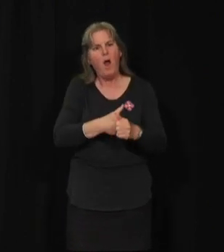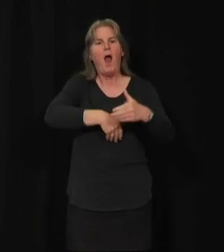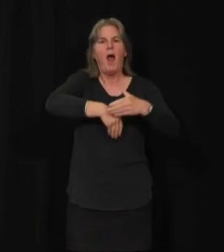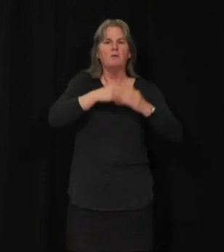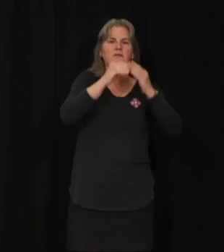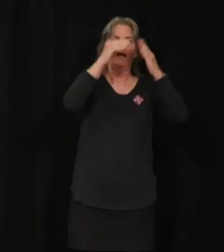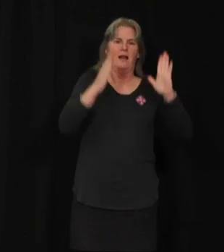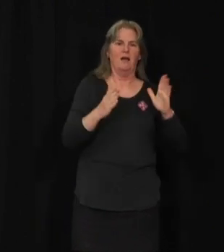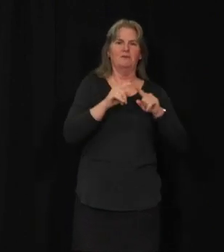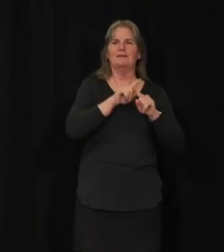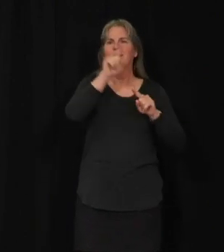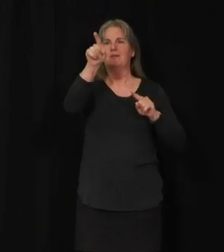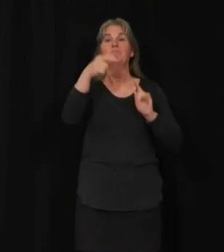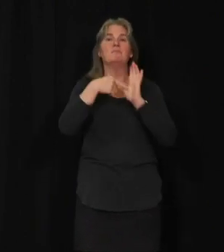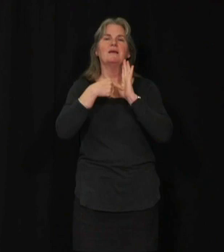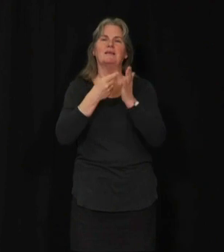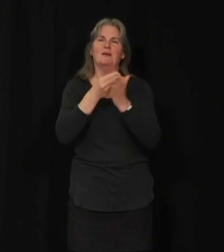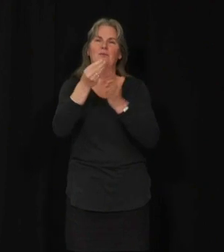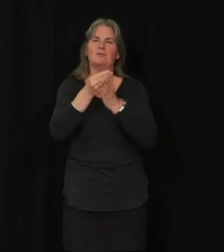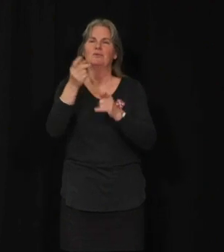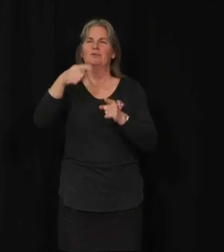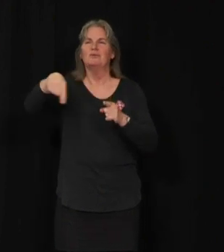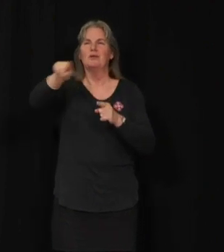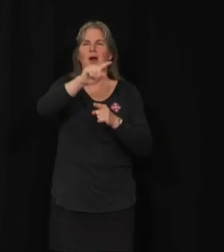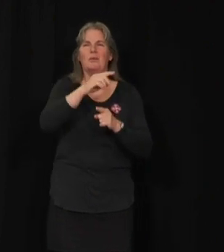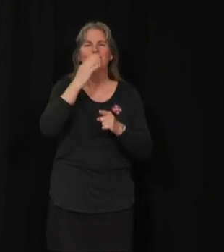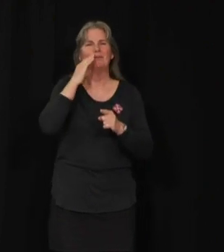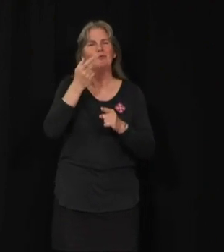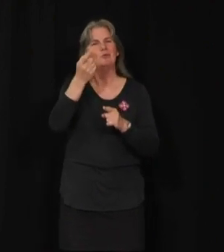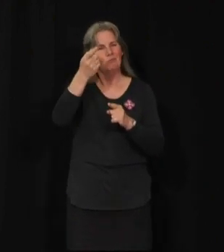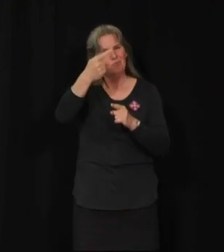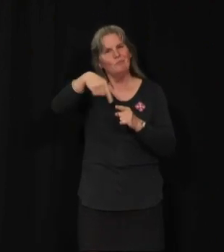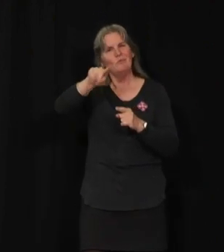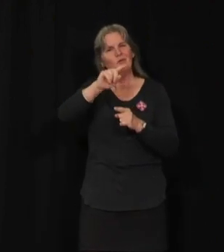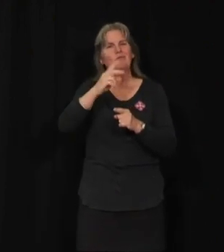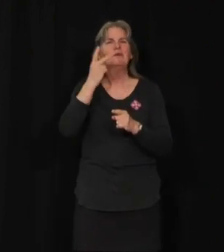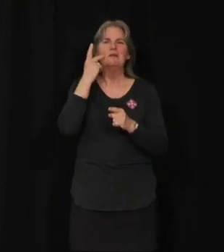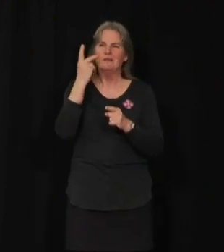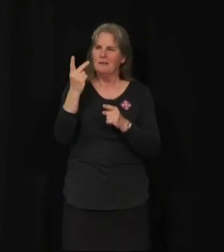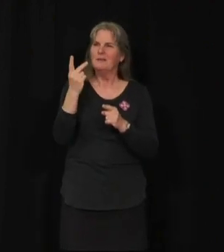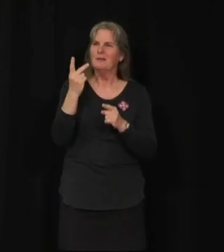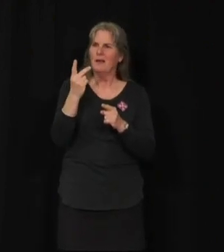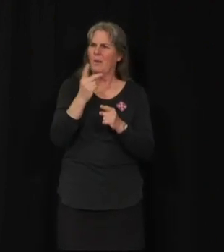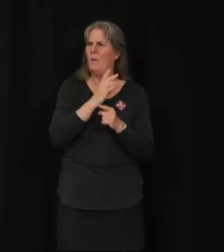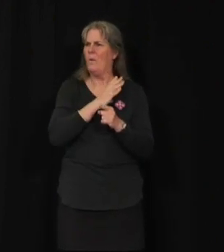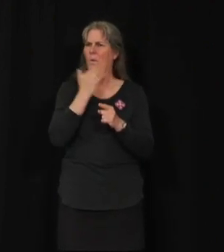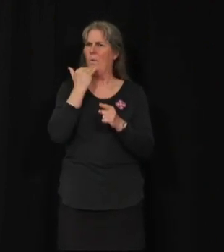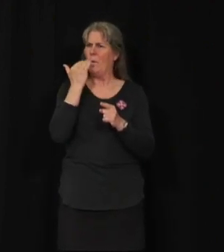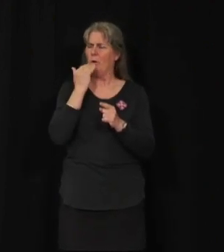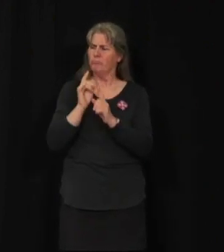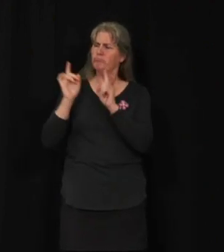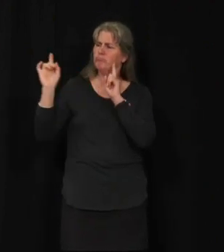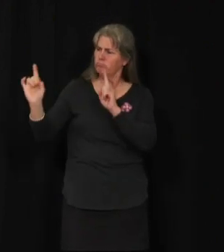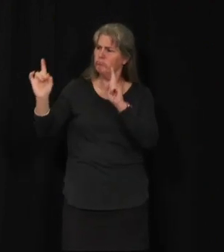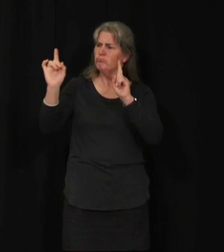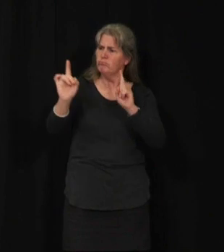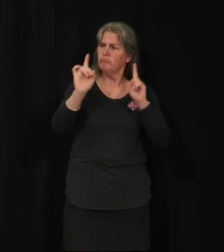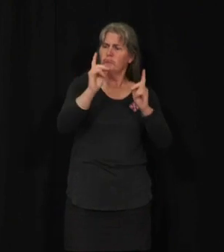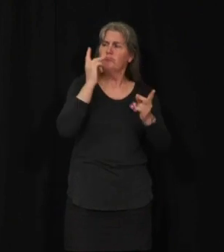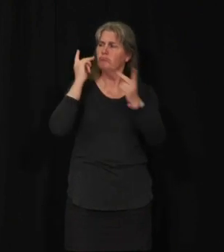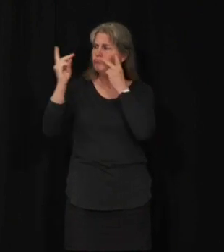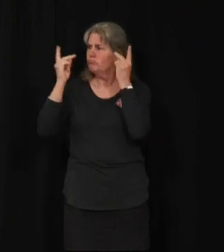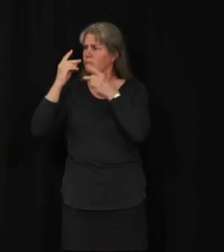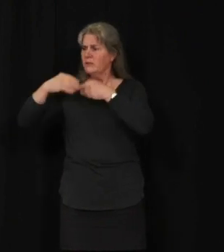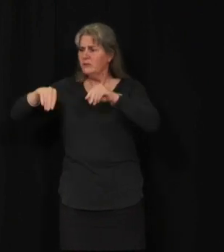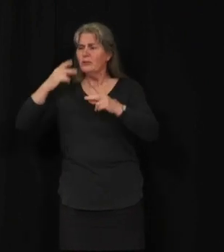homes. Shopping is a really good example. Now, we all have witnessed moments of great physical distancing at stores